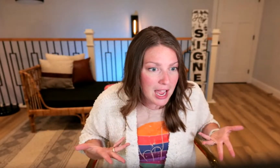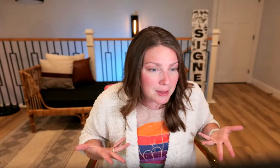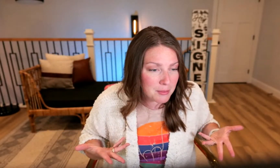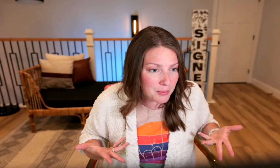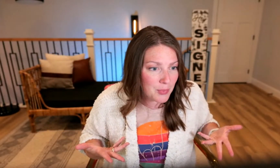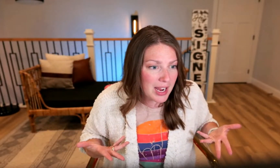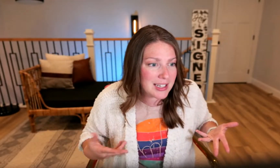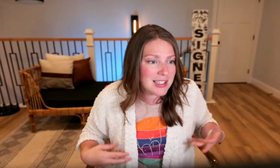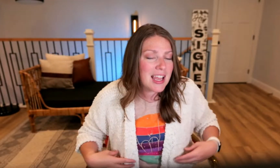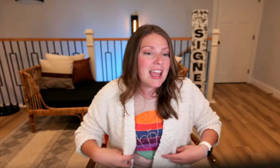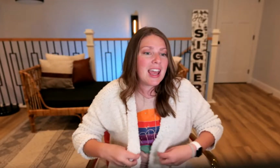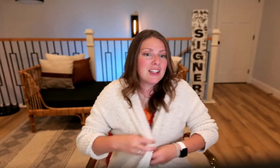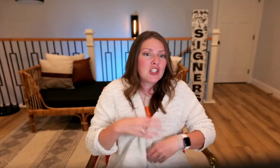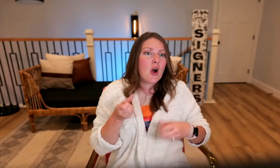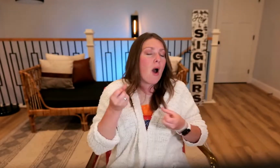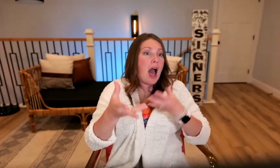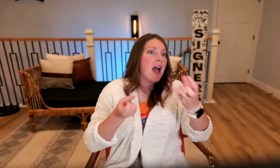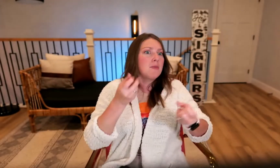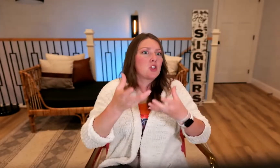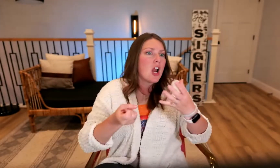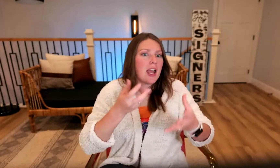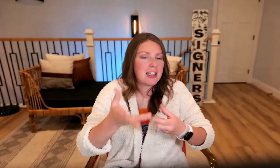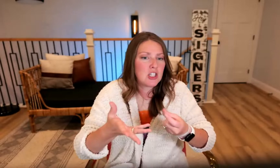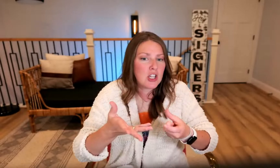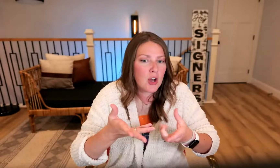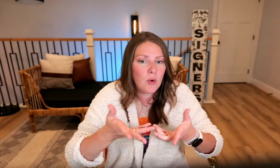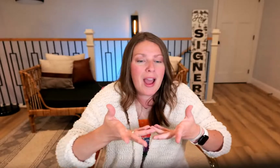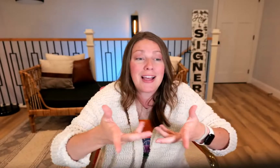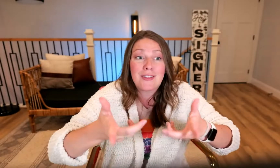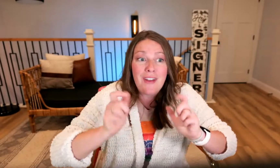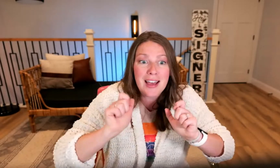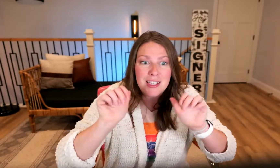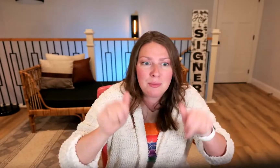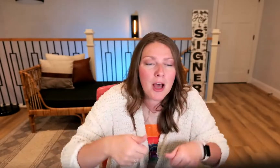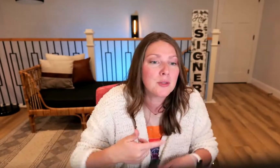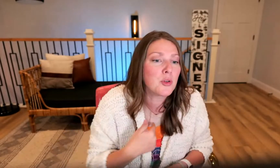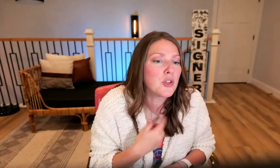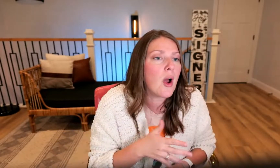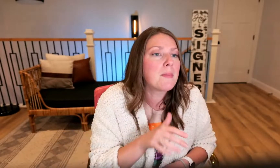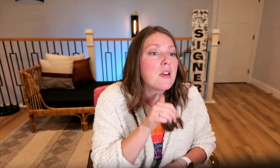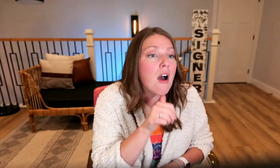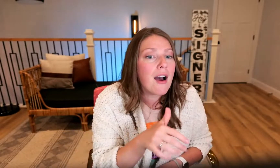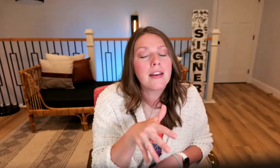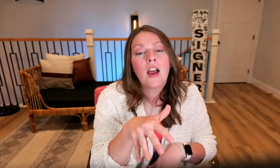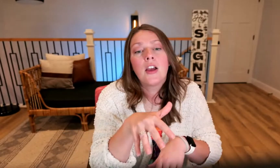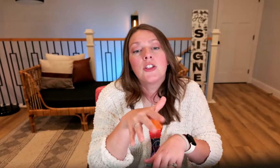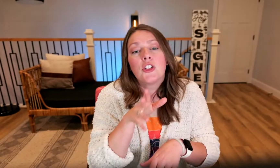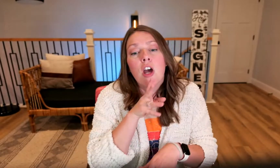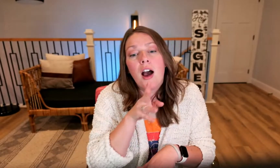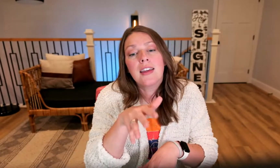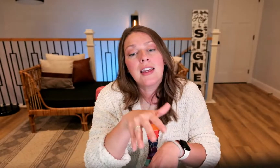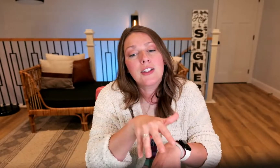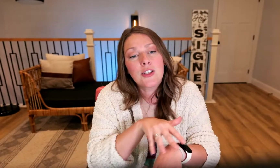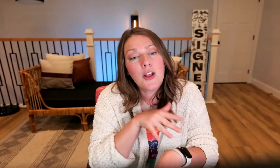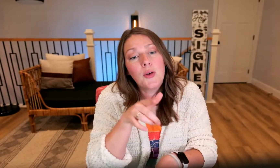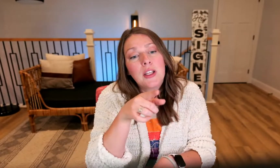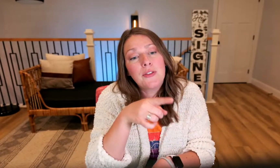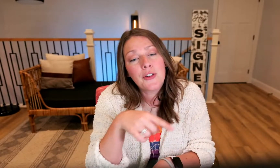time, right? And so I'm trying to go as fast as possible so I'm not talking slowly for